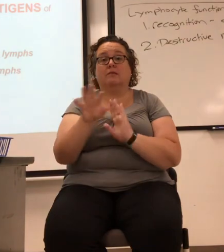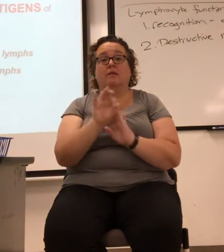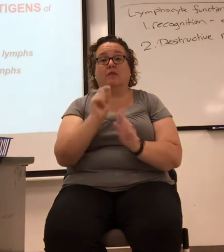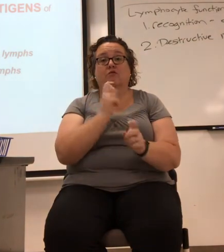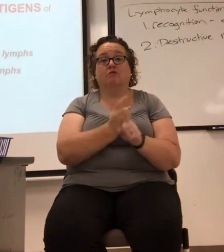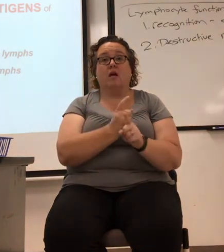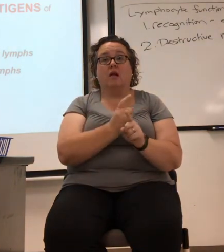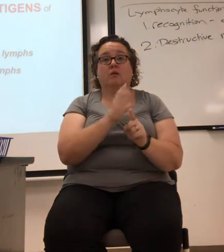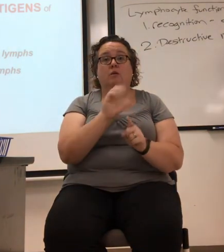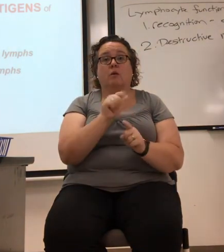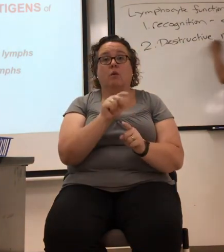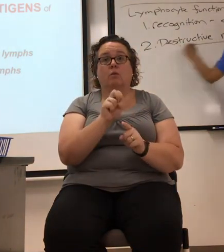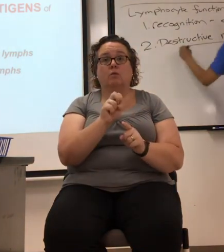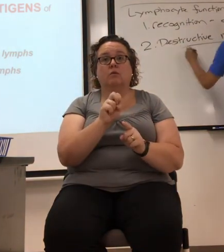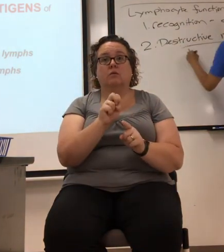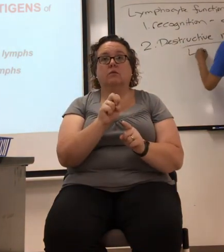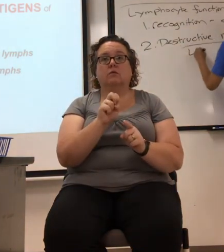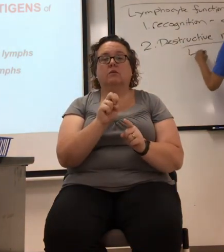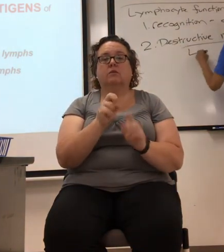invader.